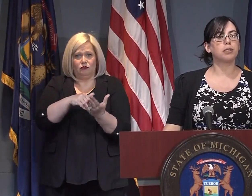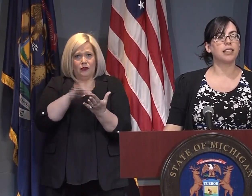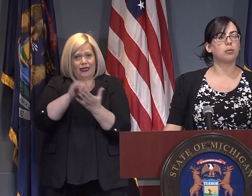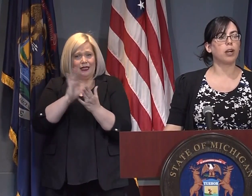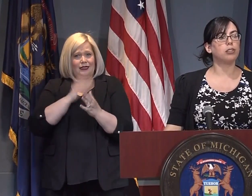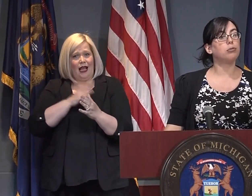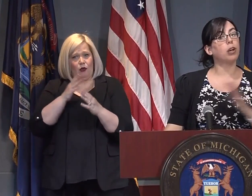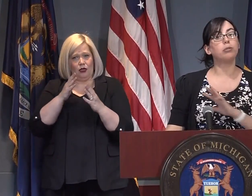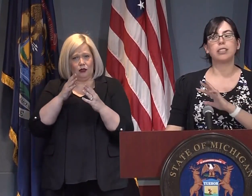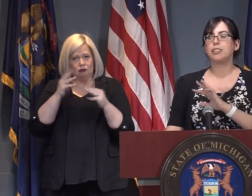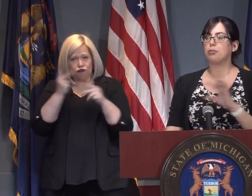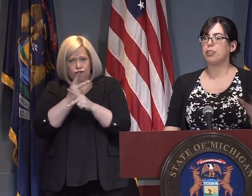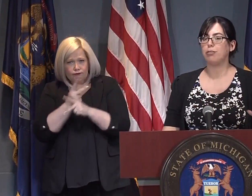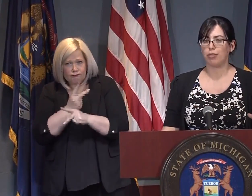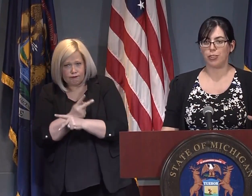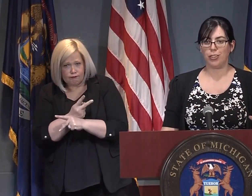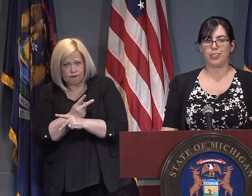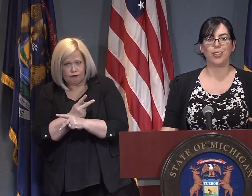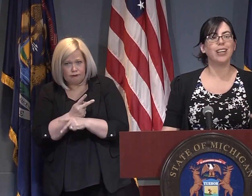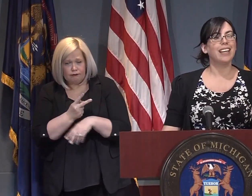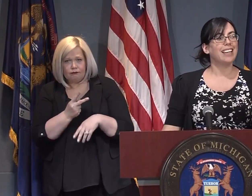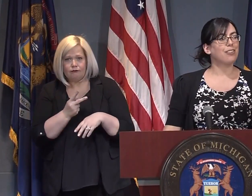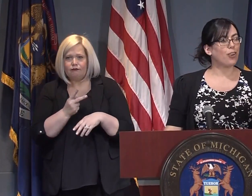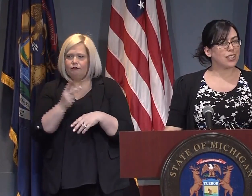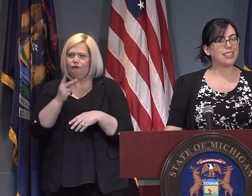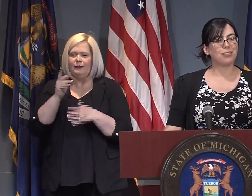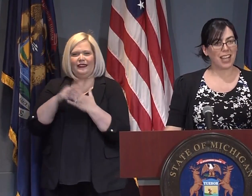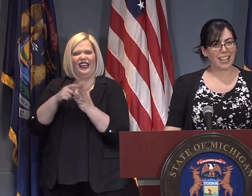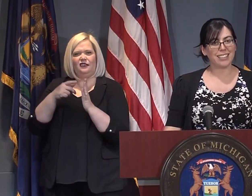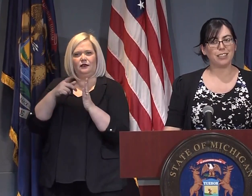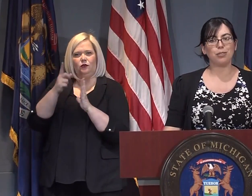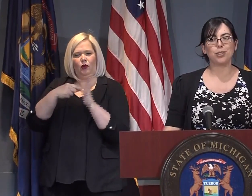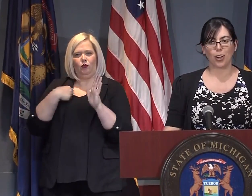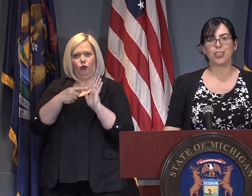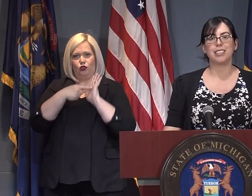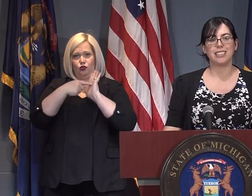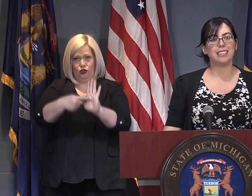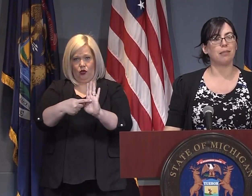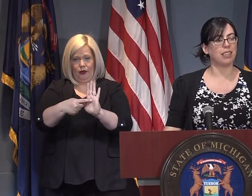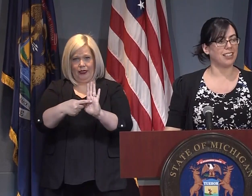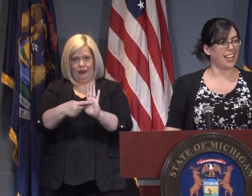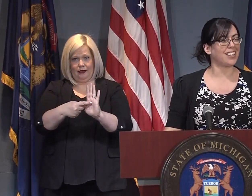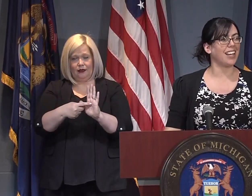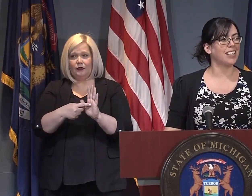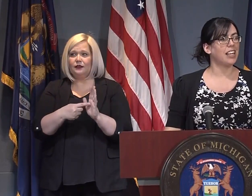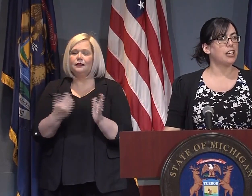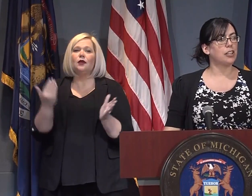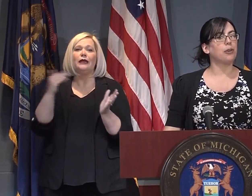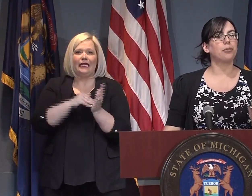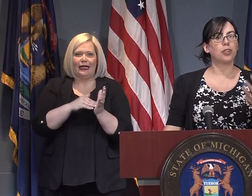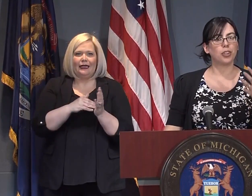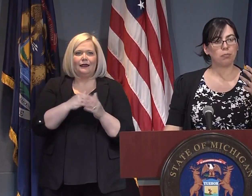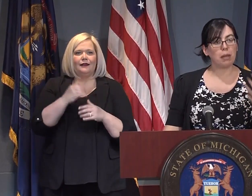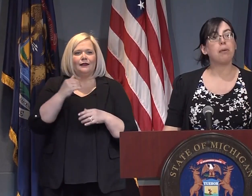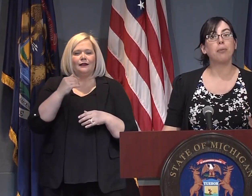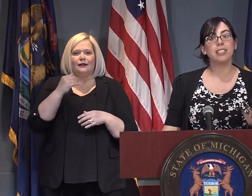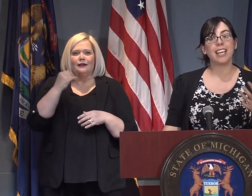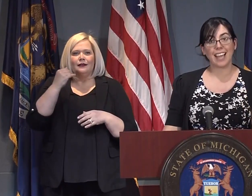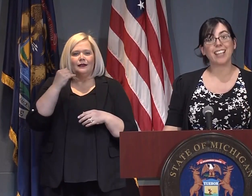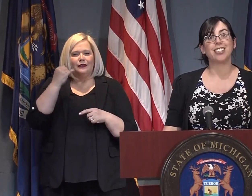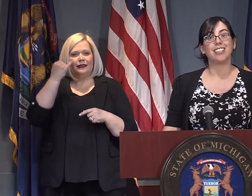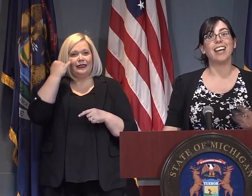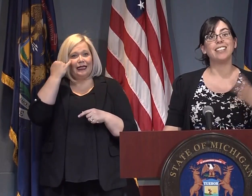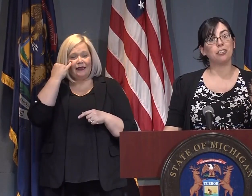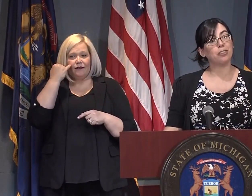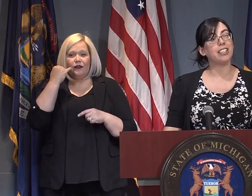the circumstance where you don't intervene further. So of course, in reality, if you started to see something like that, people would